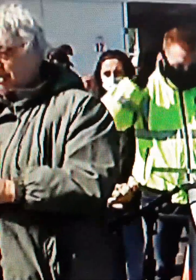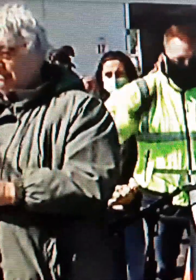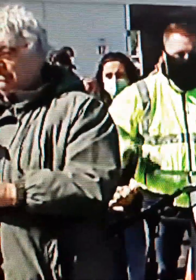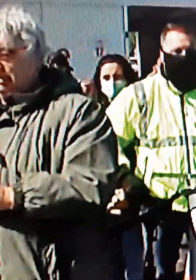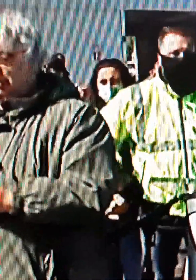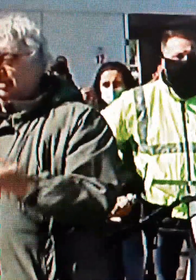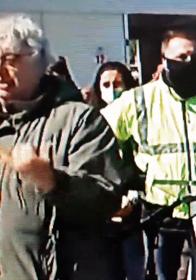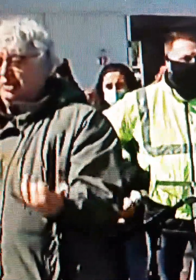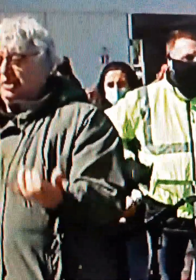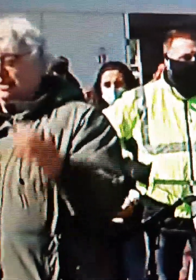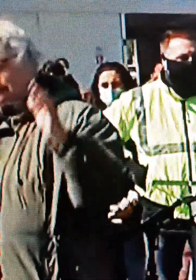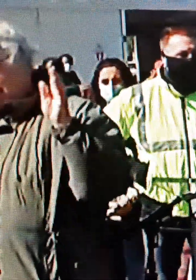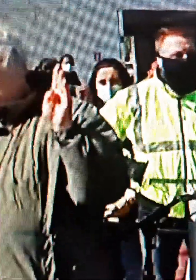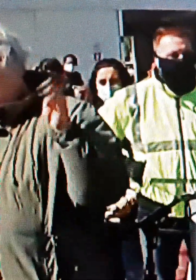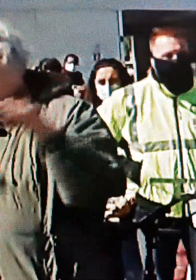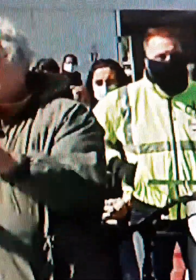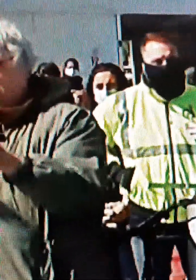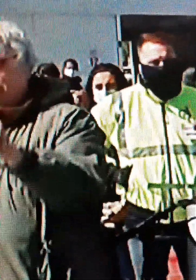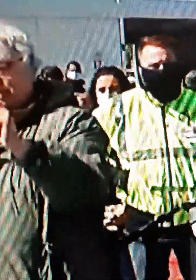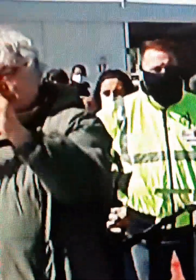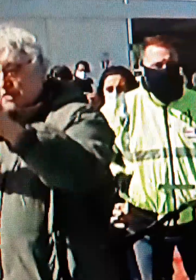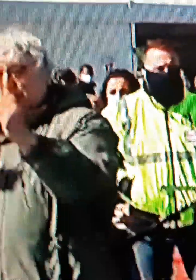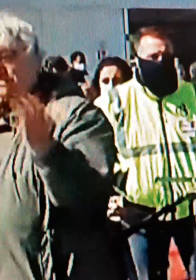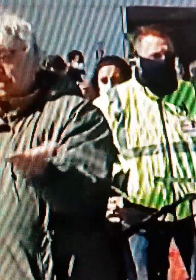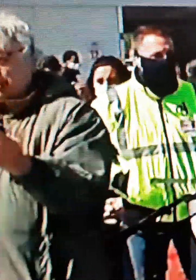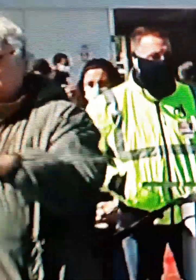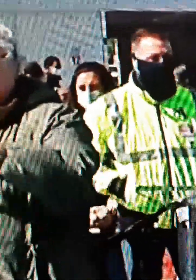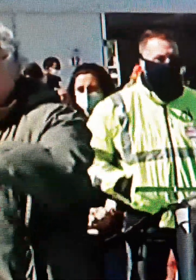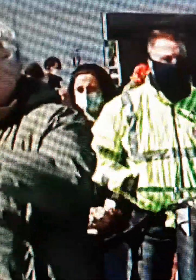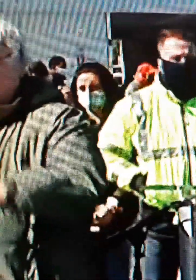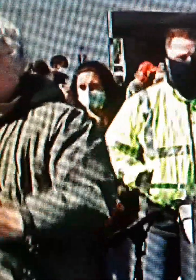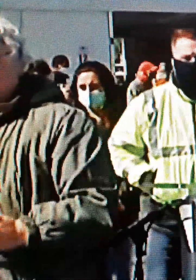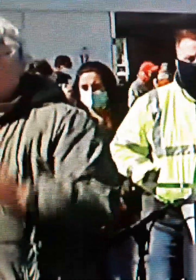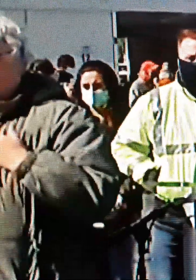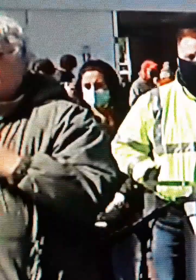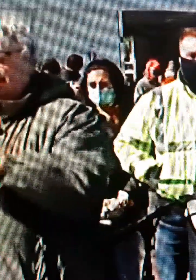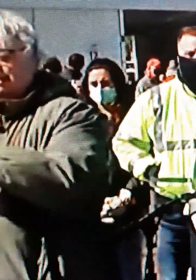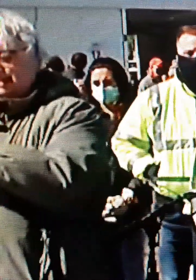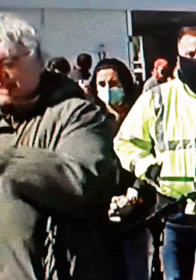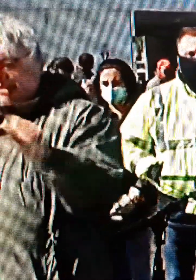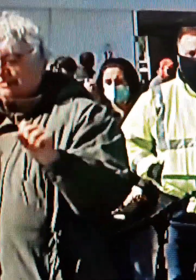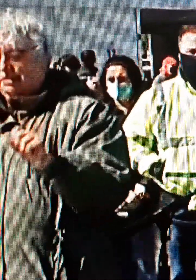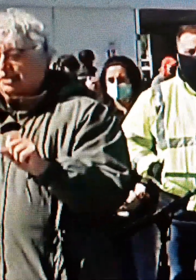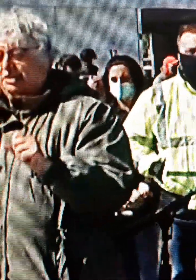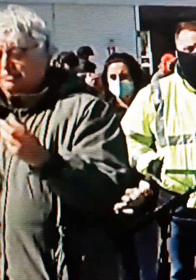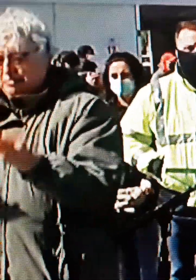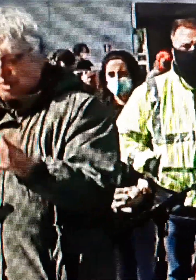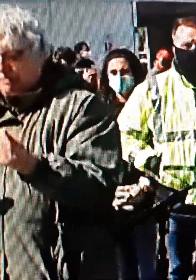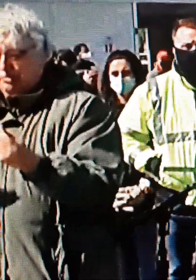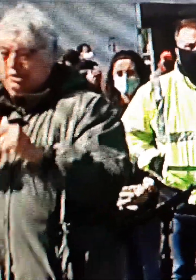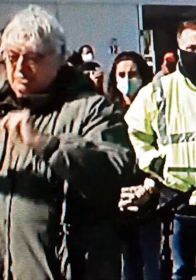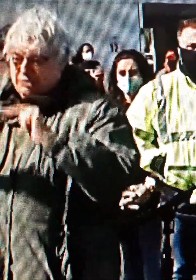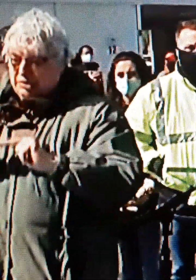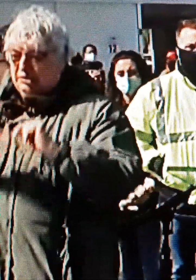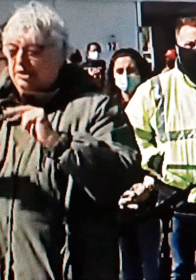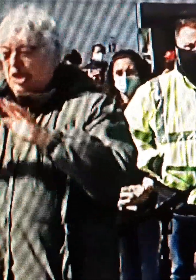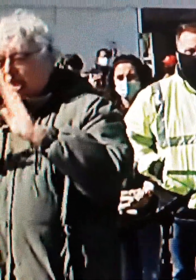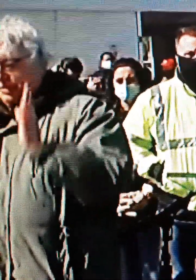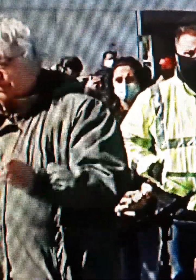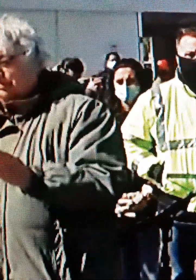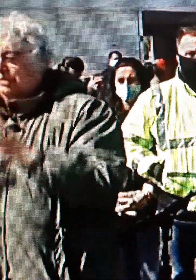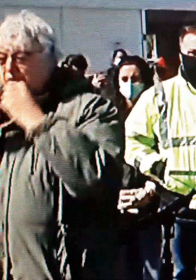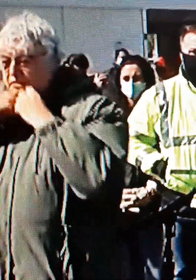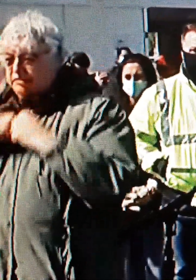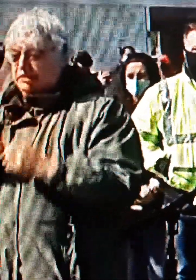Department continue to be focused on their mission, which is protection of life, safety, and property conservation. We have our